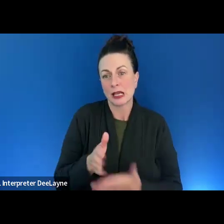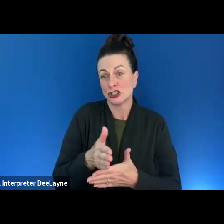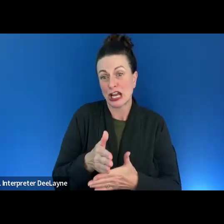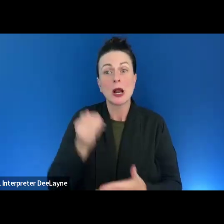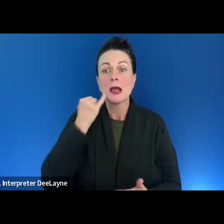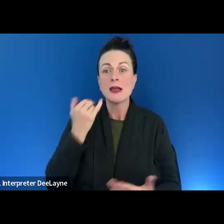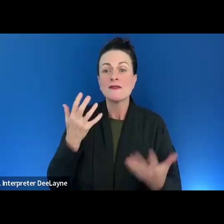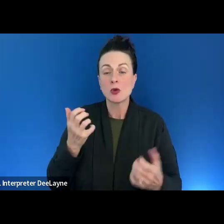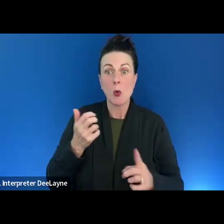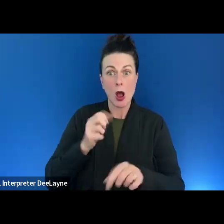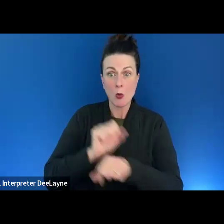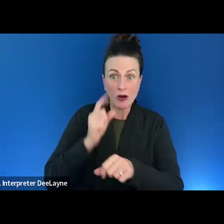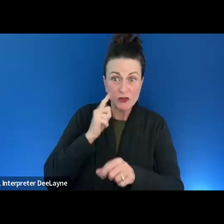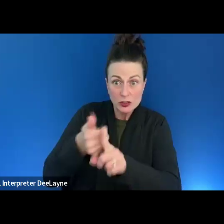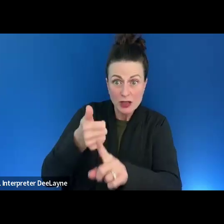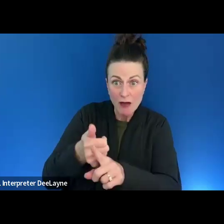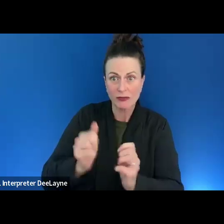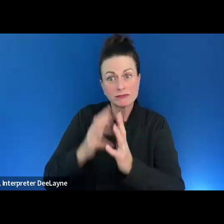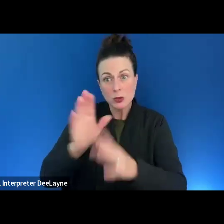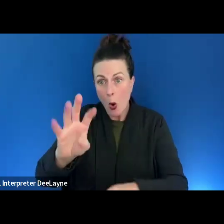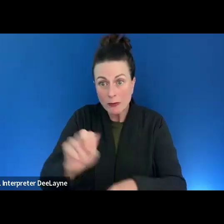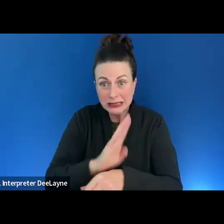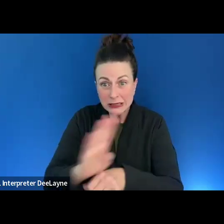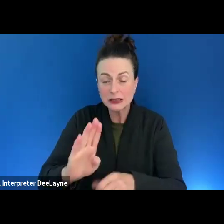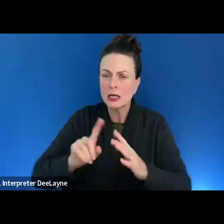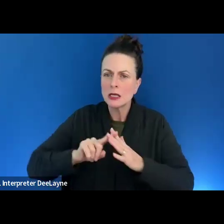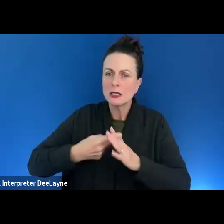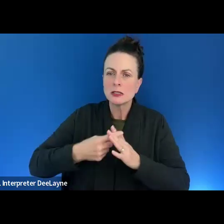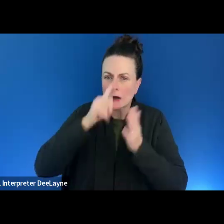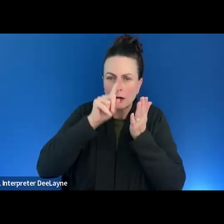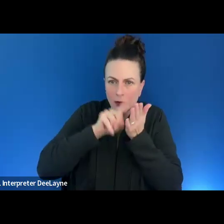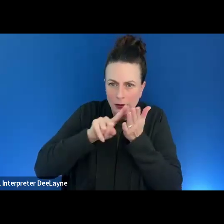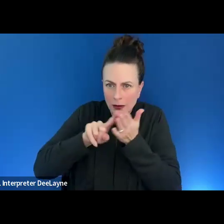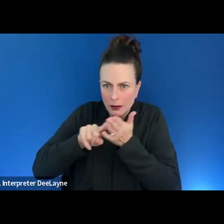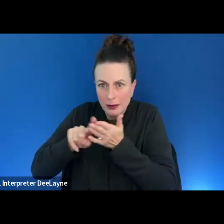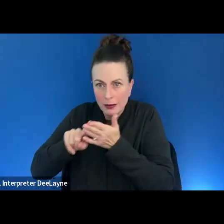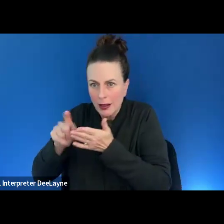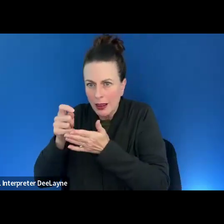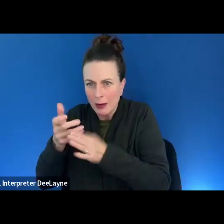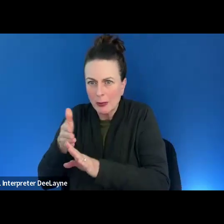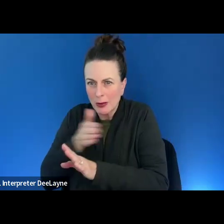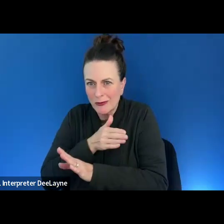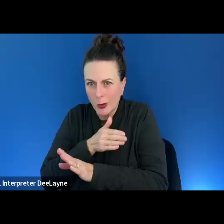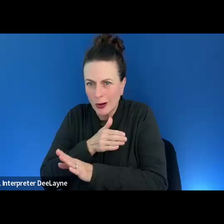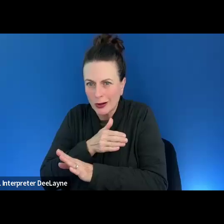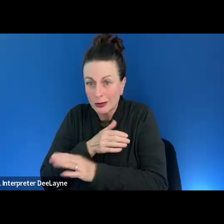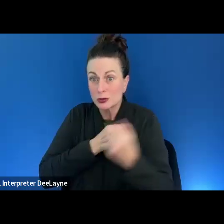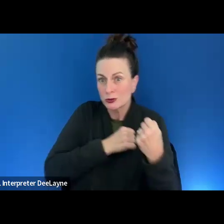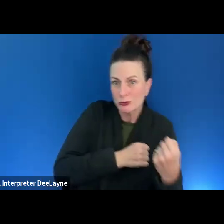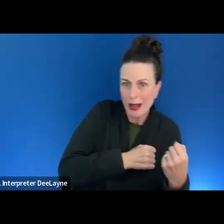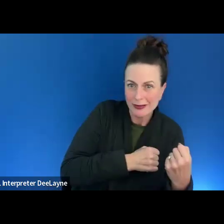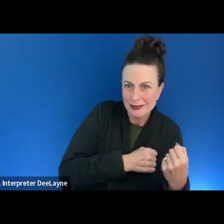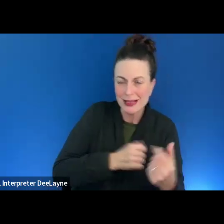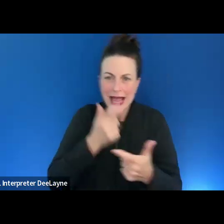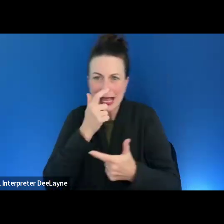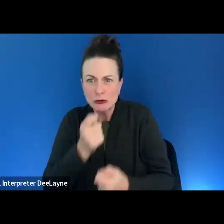do want to be self-employed, if that is something you want to do, start investigating a little bit as far as what are your strengths? What